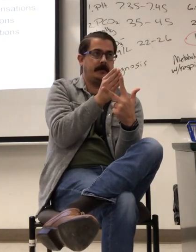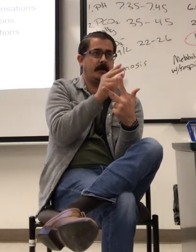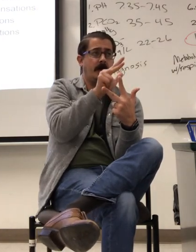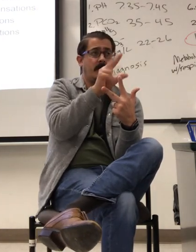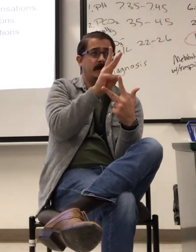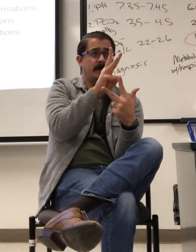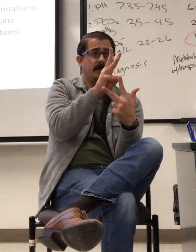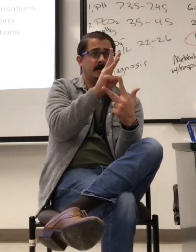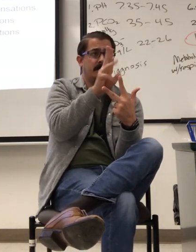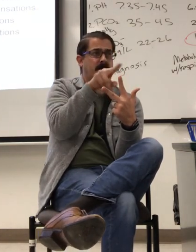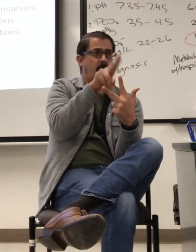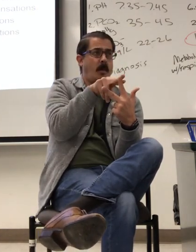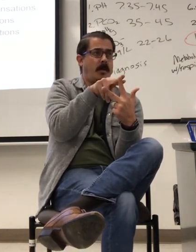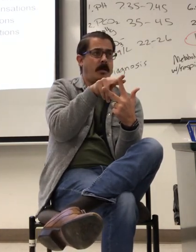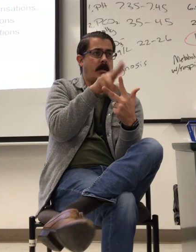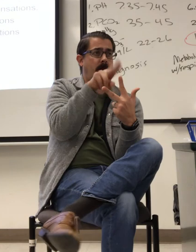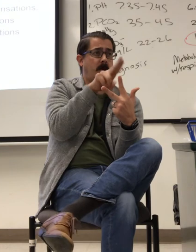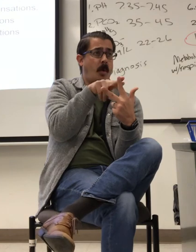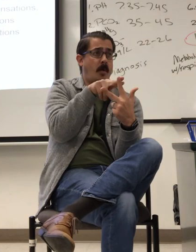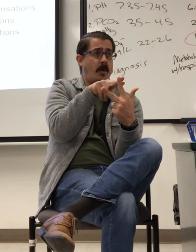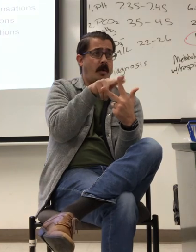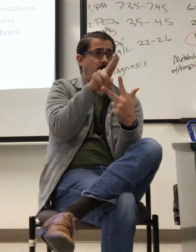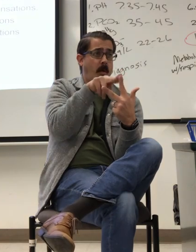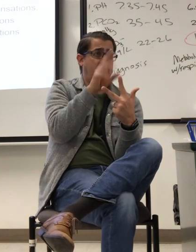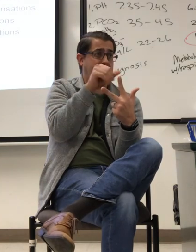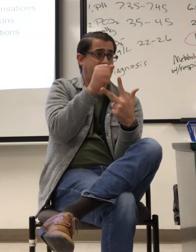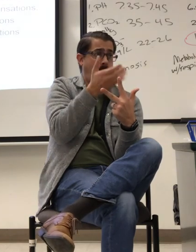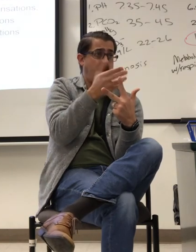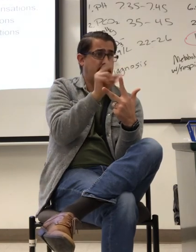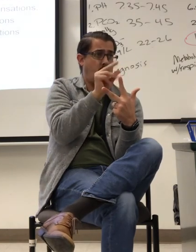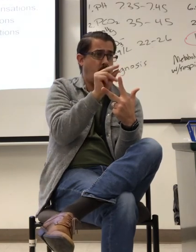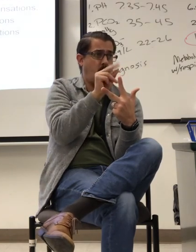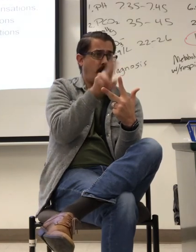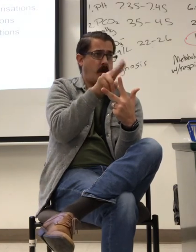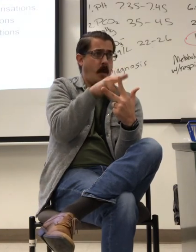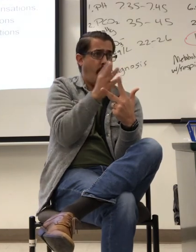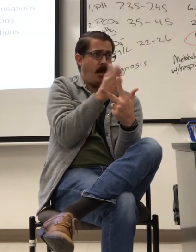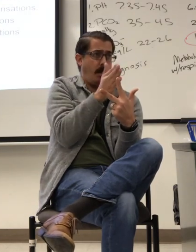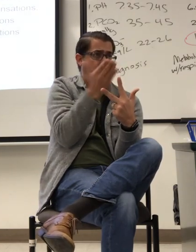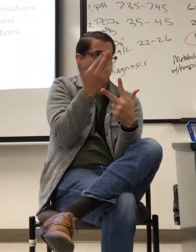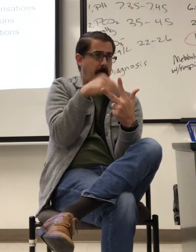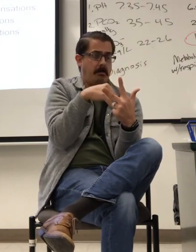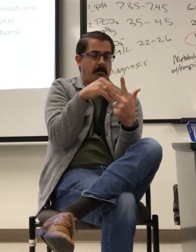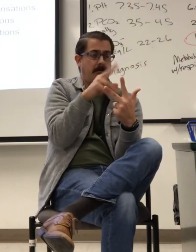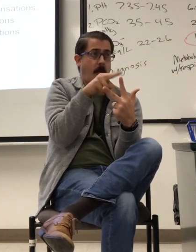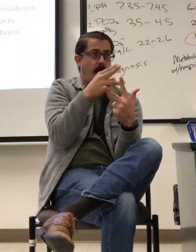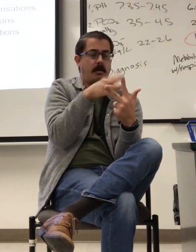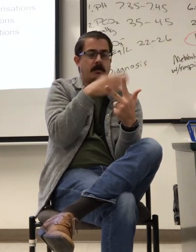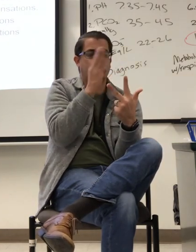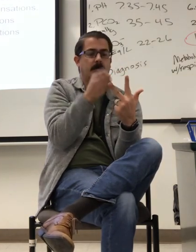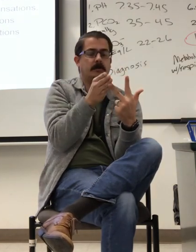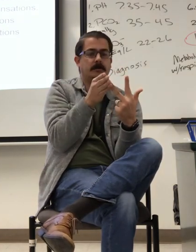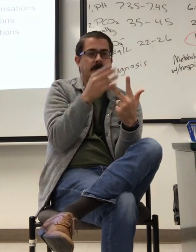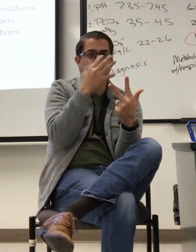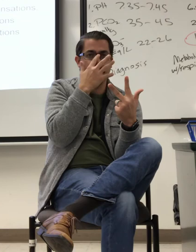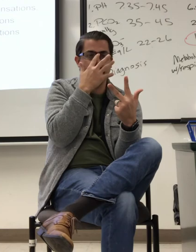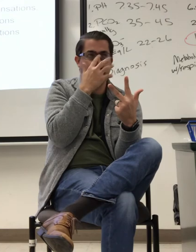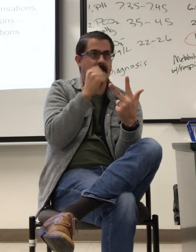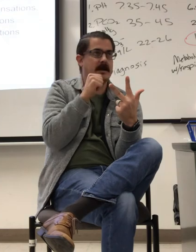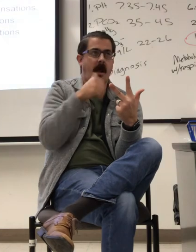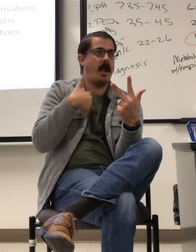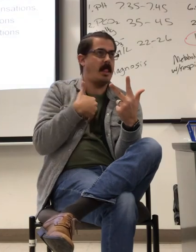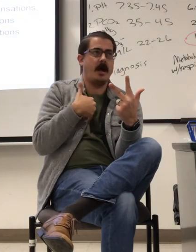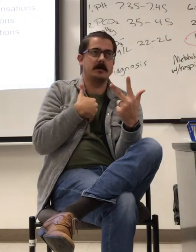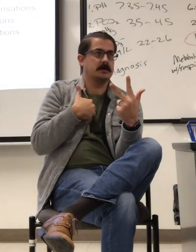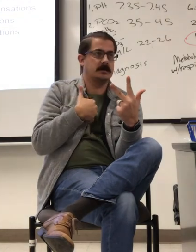36 is in the normal range. Is that the cause? No, it's not the cause. It's not the lungs.